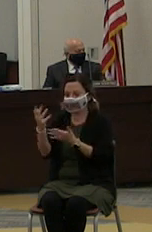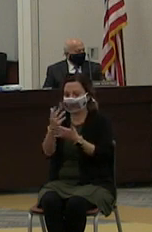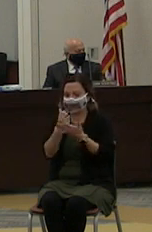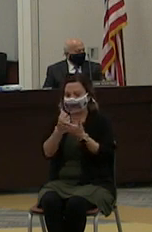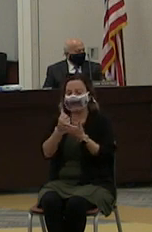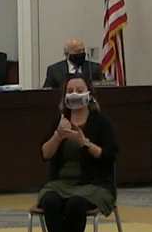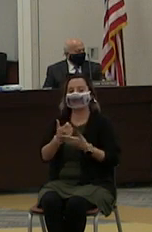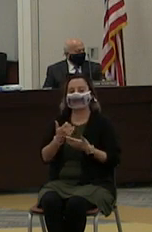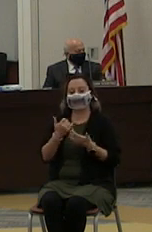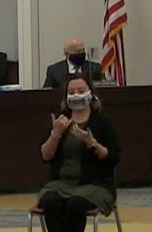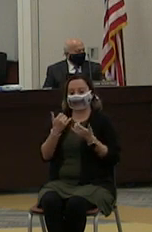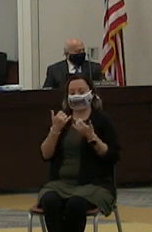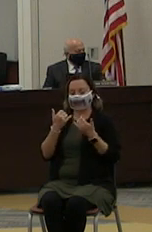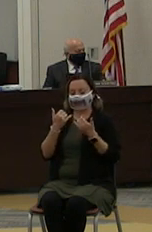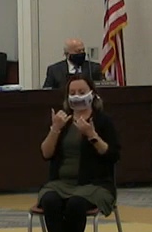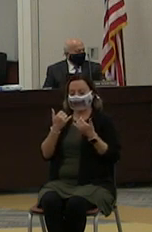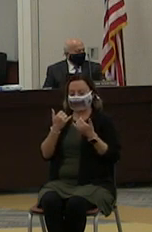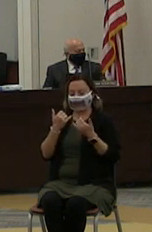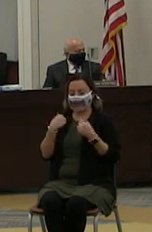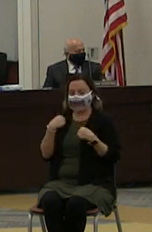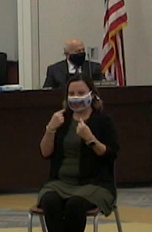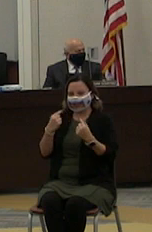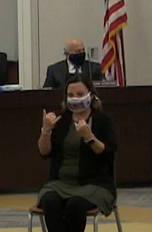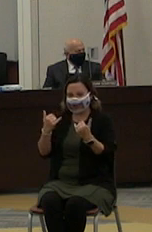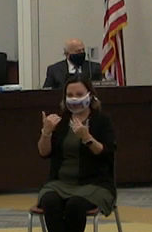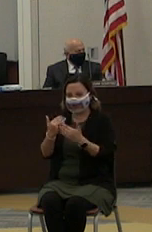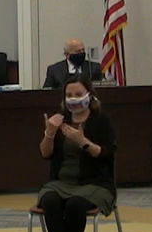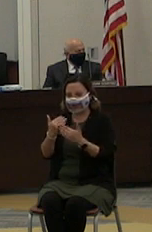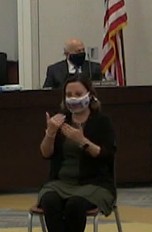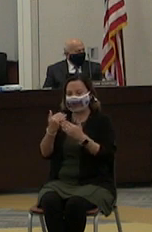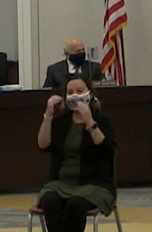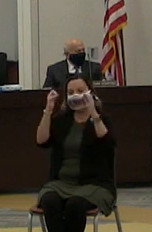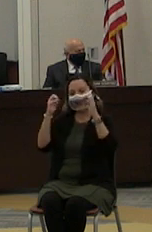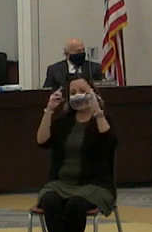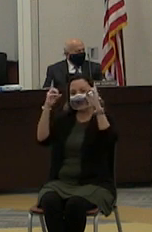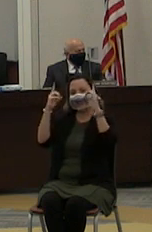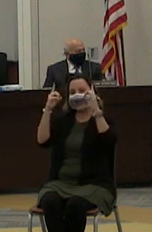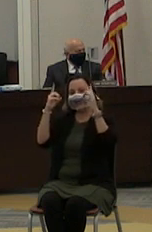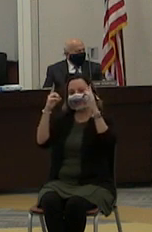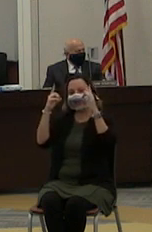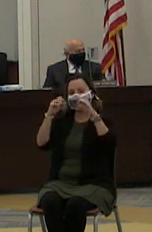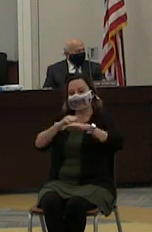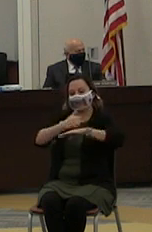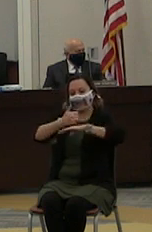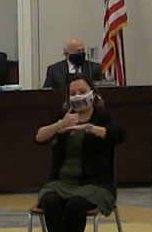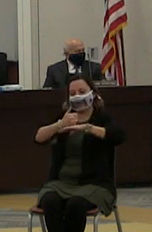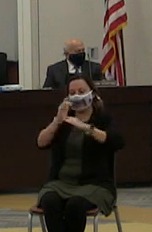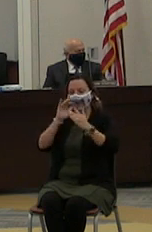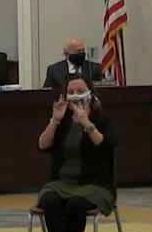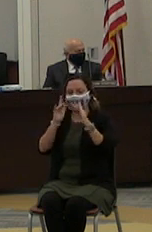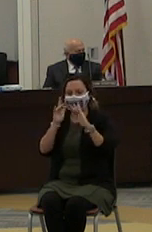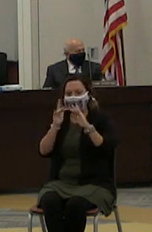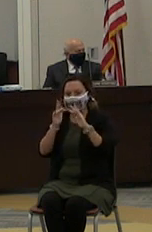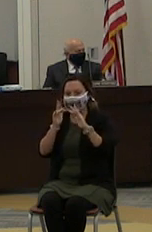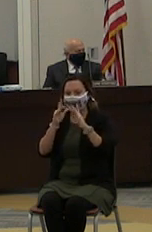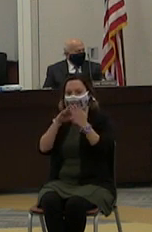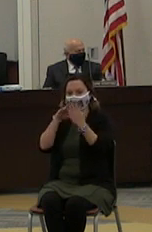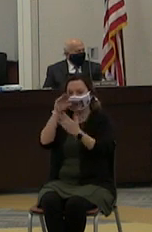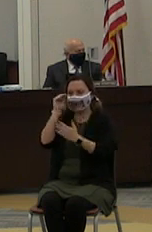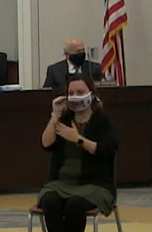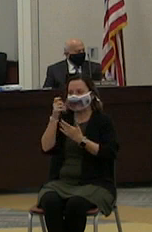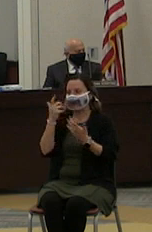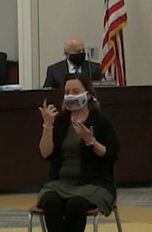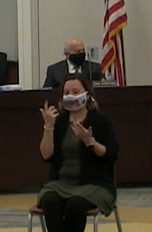new, basically, educational format of virtual academy, has there been thought